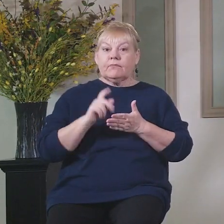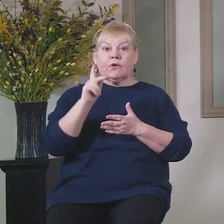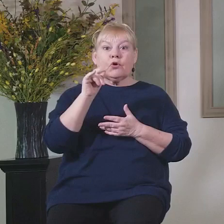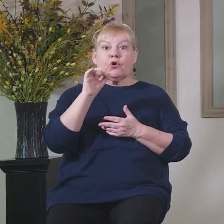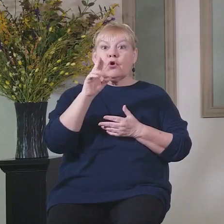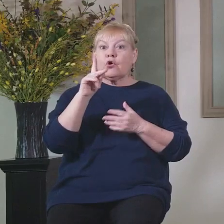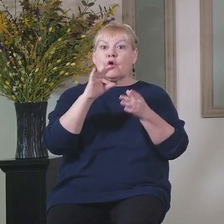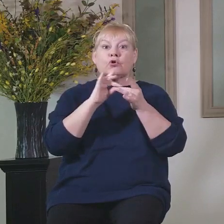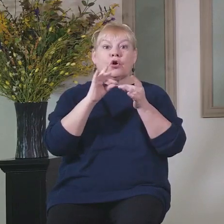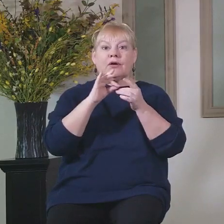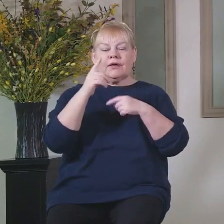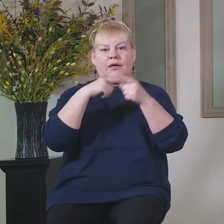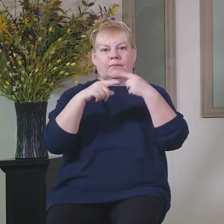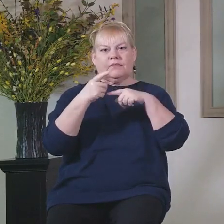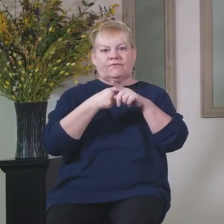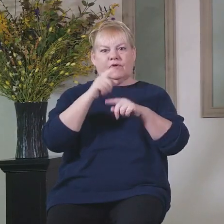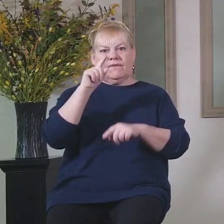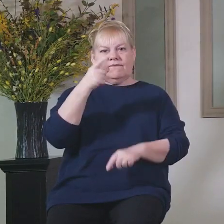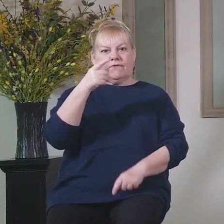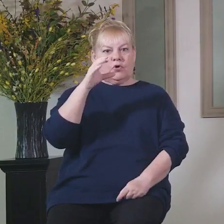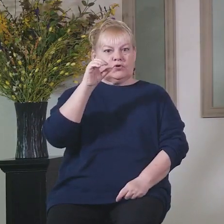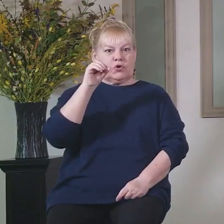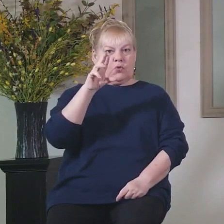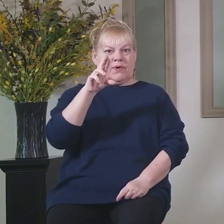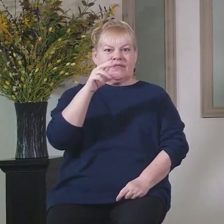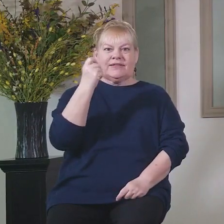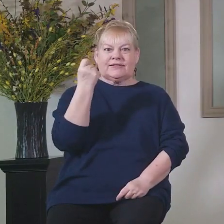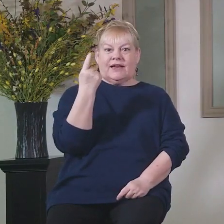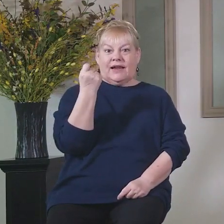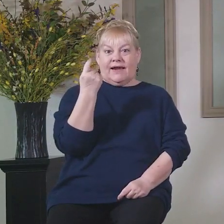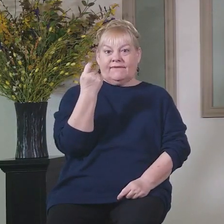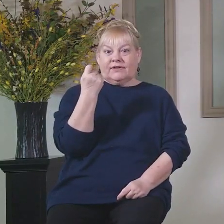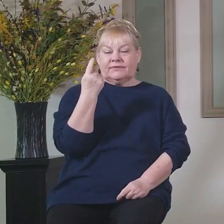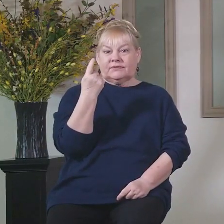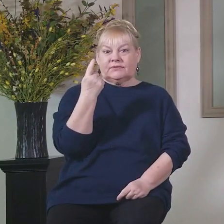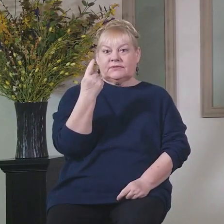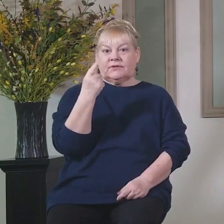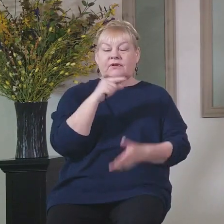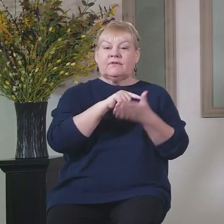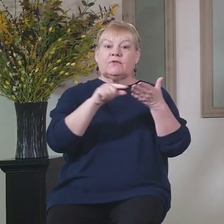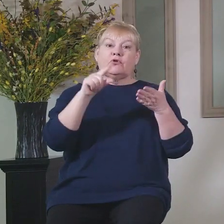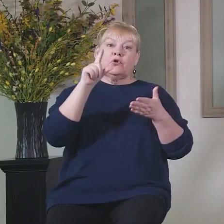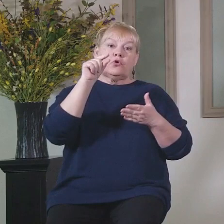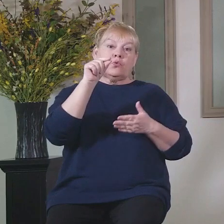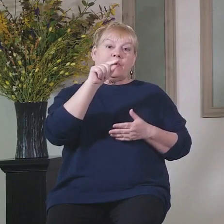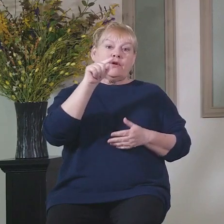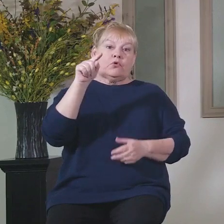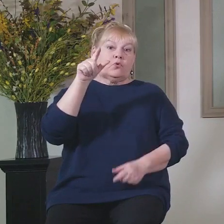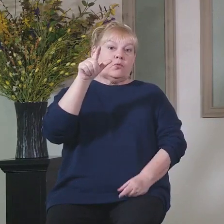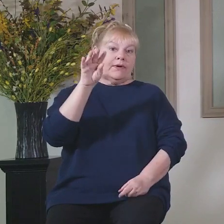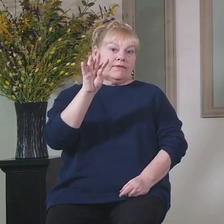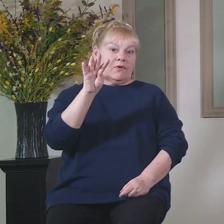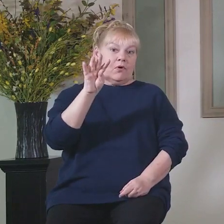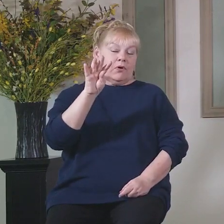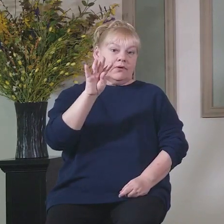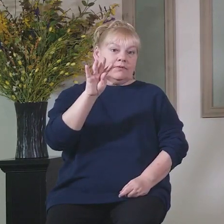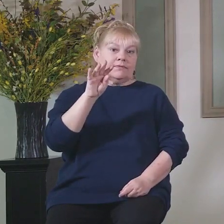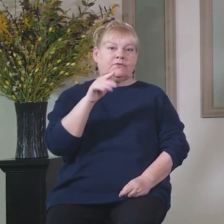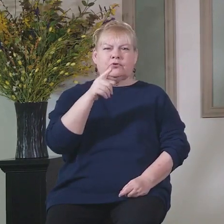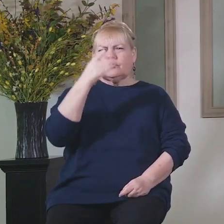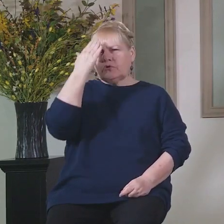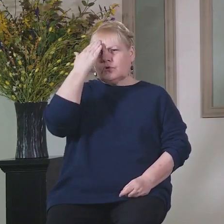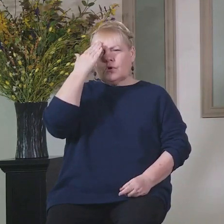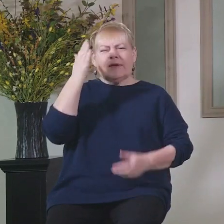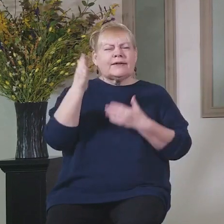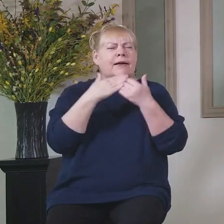about comes from 1 Corinthians 11, verses 20 through 24. You know,